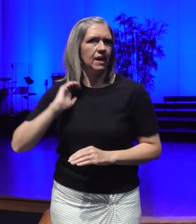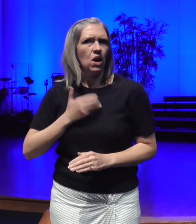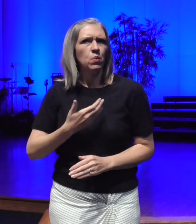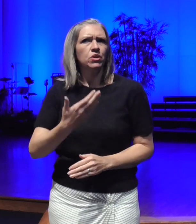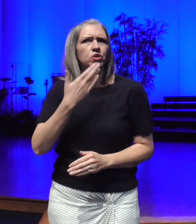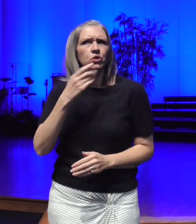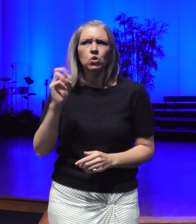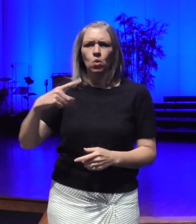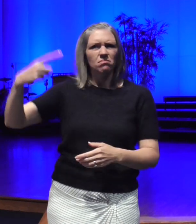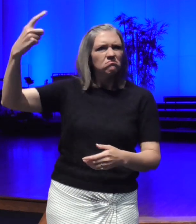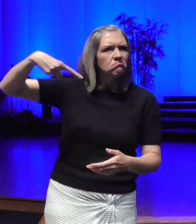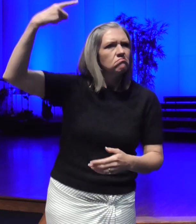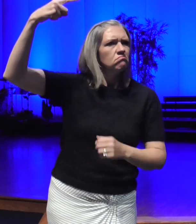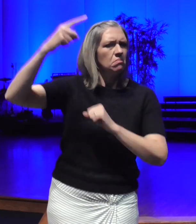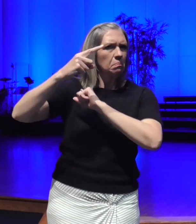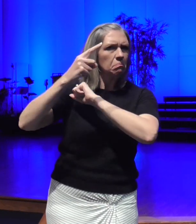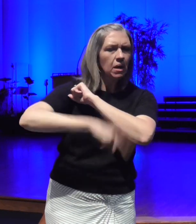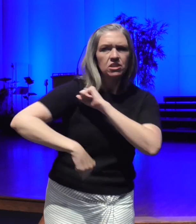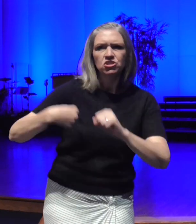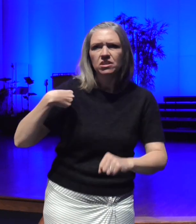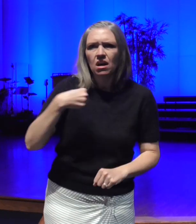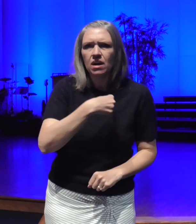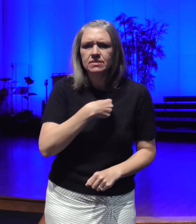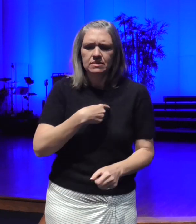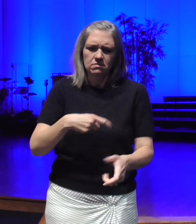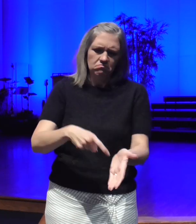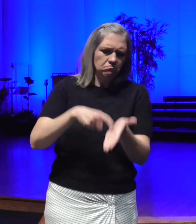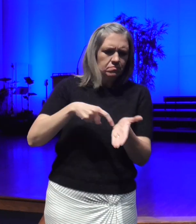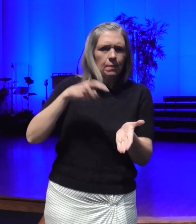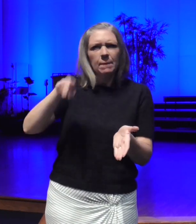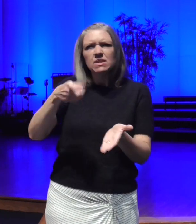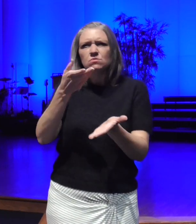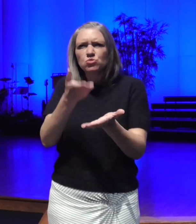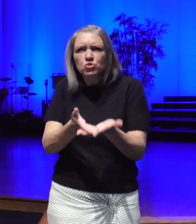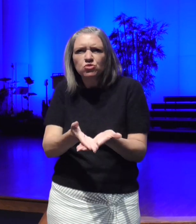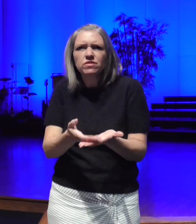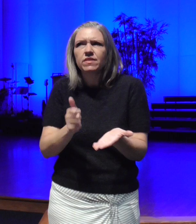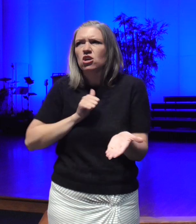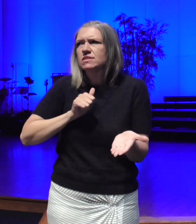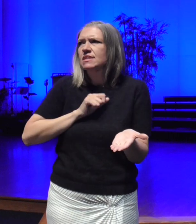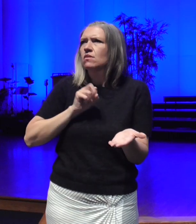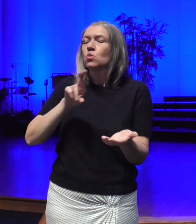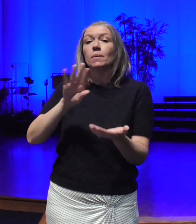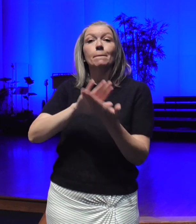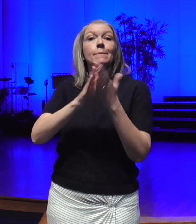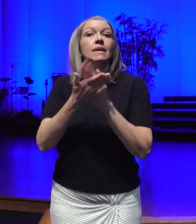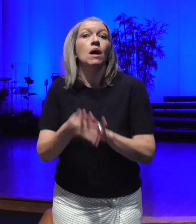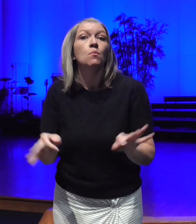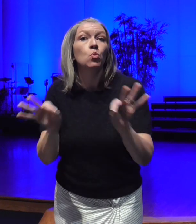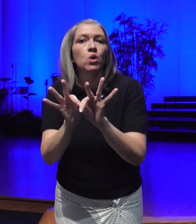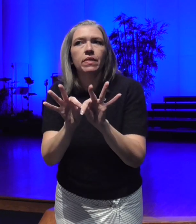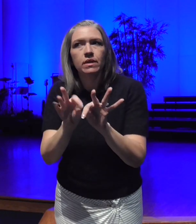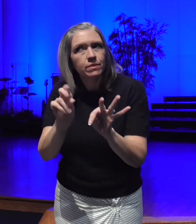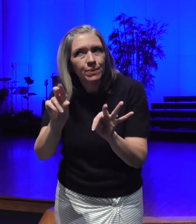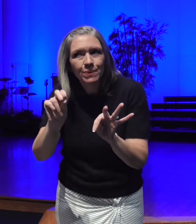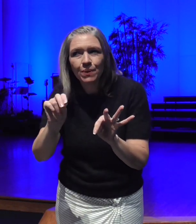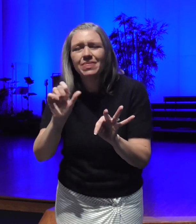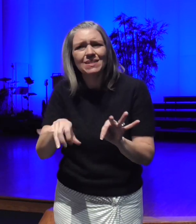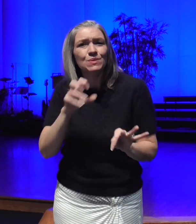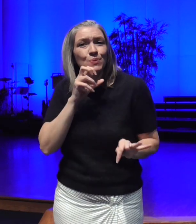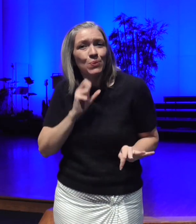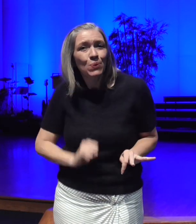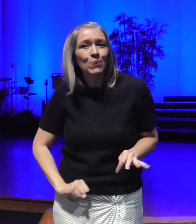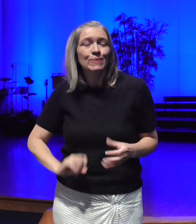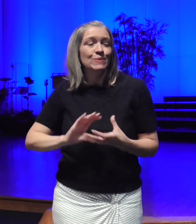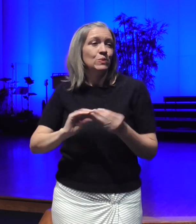us, demanding that we prove ourselves or that we become worthy of it, which is an old story that sometimes